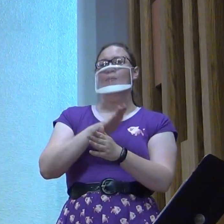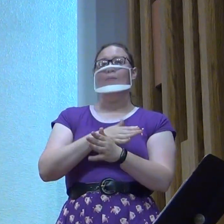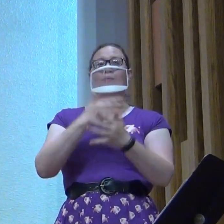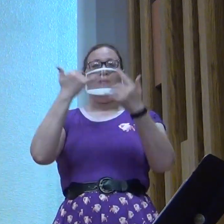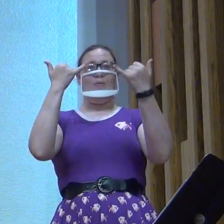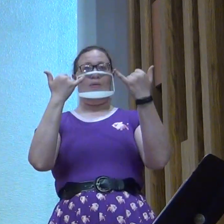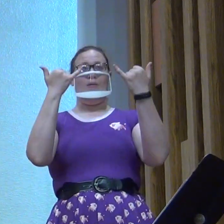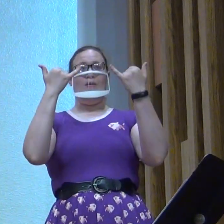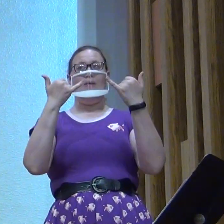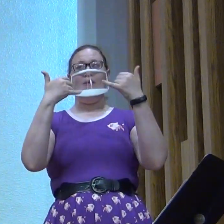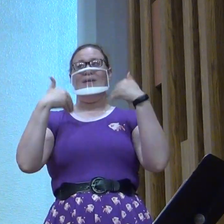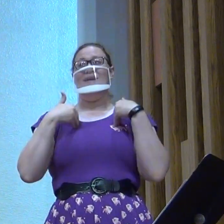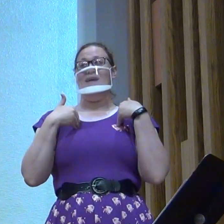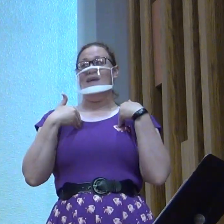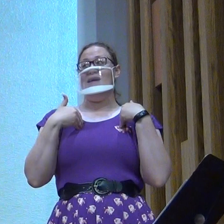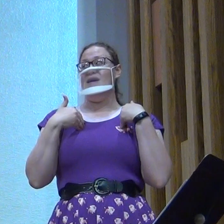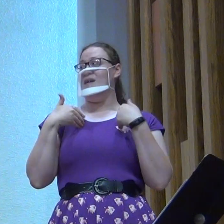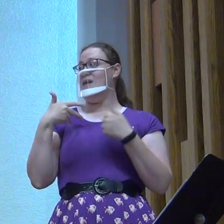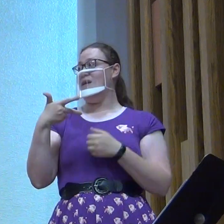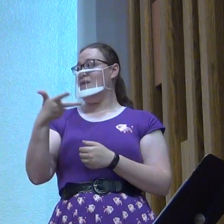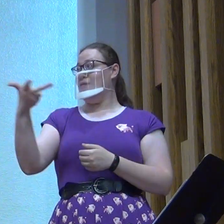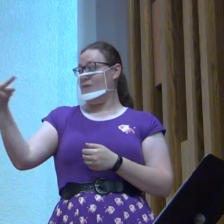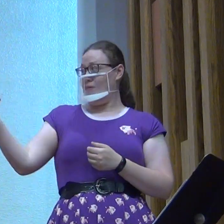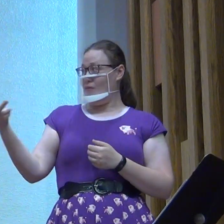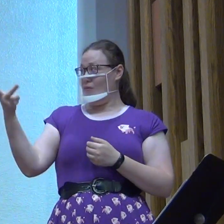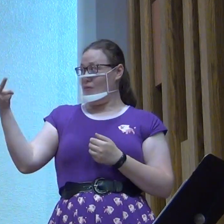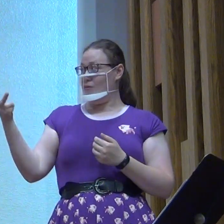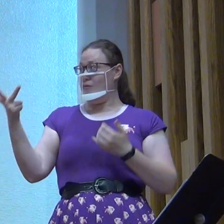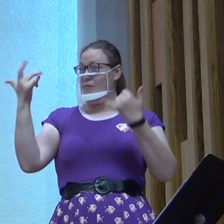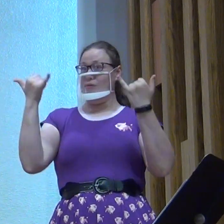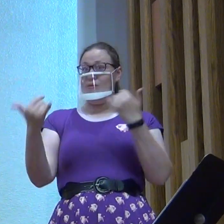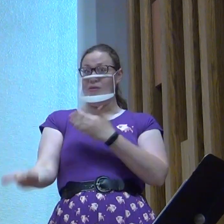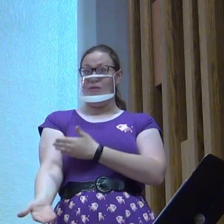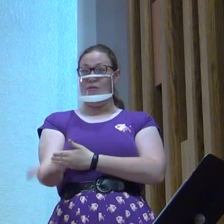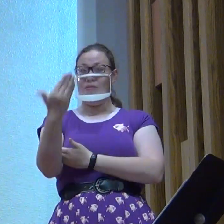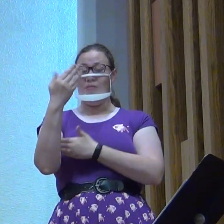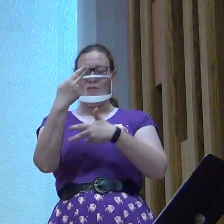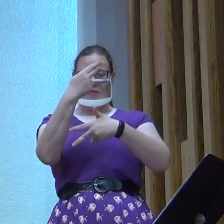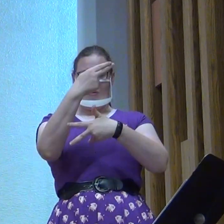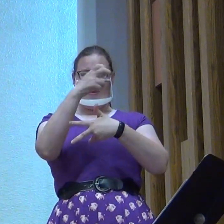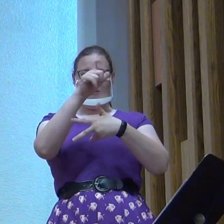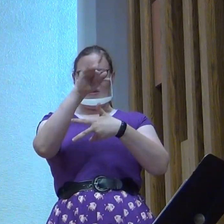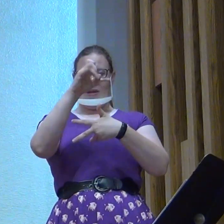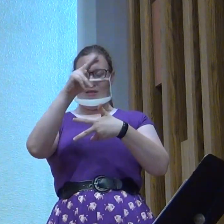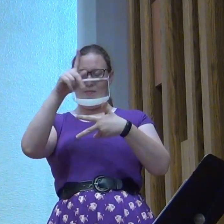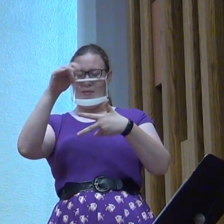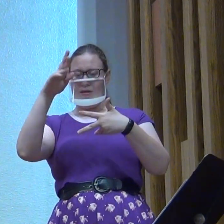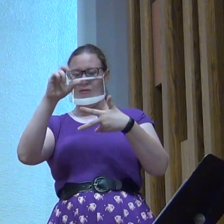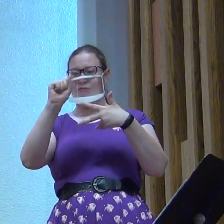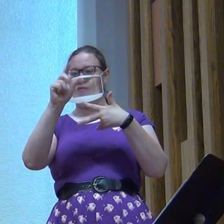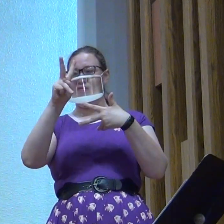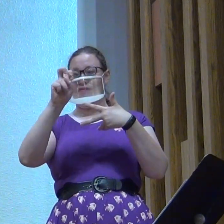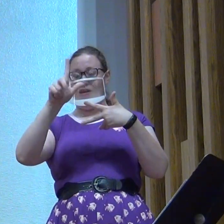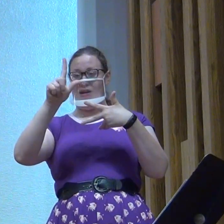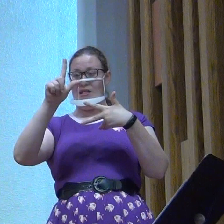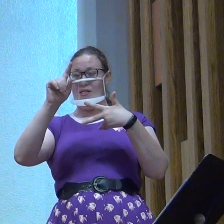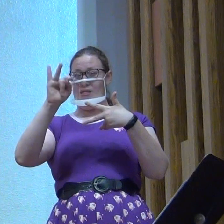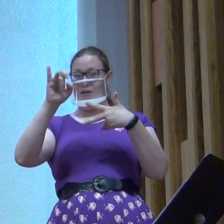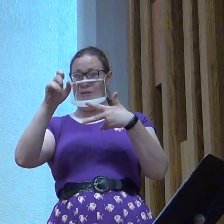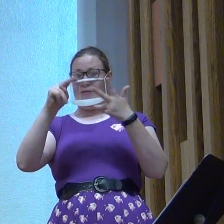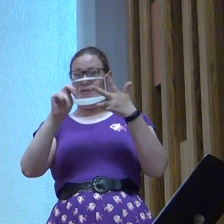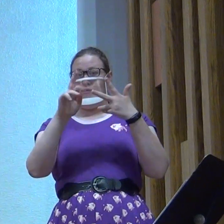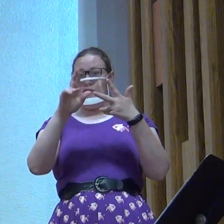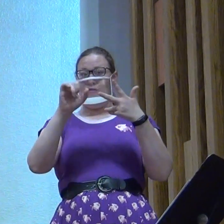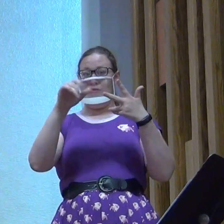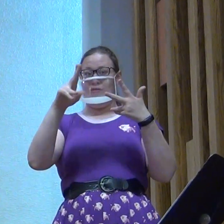And we have a trio this morning, including Helen Peters, Val Thompson, and Sharon